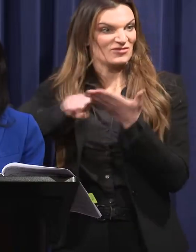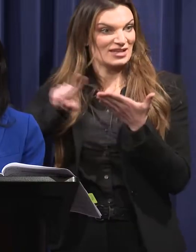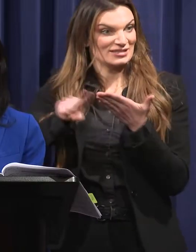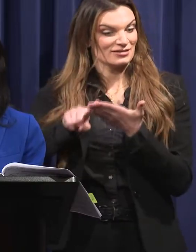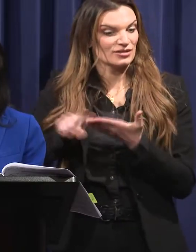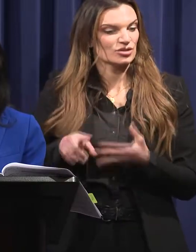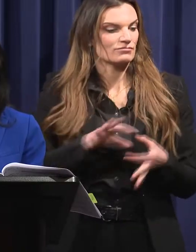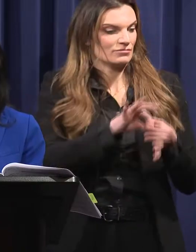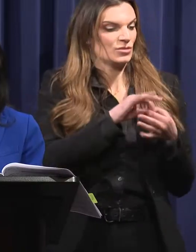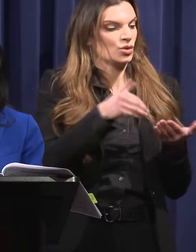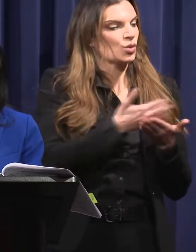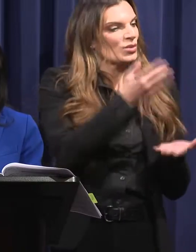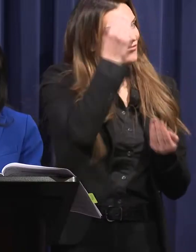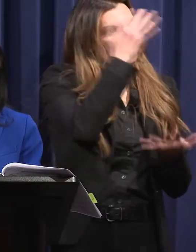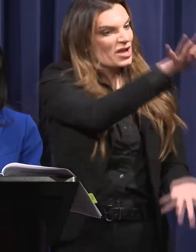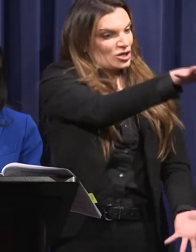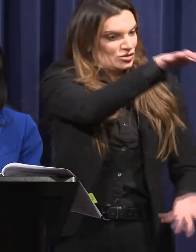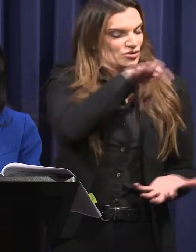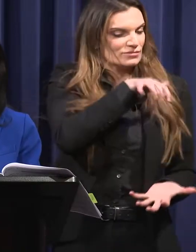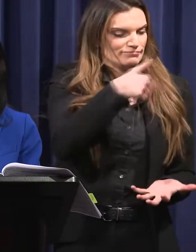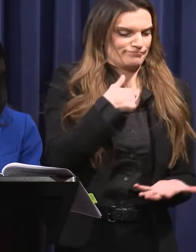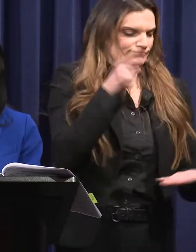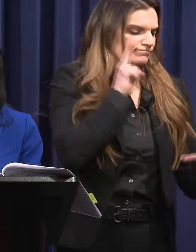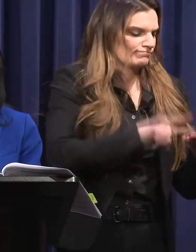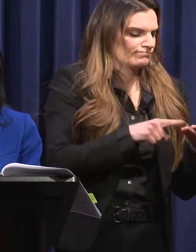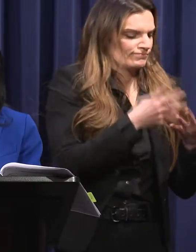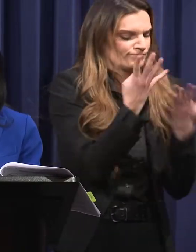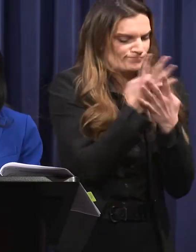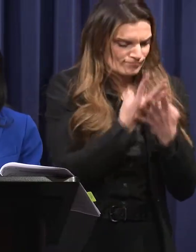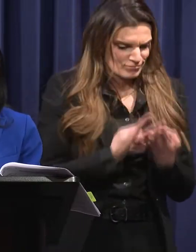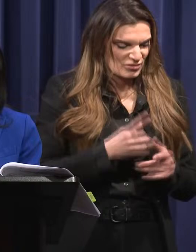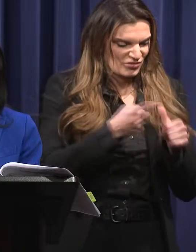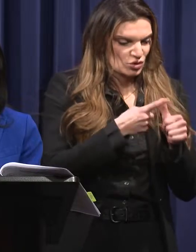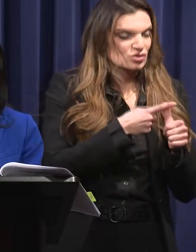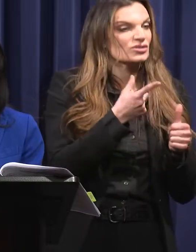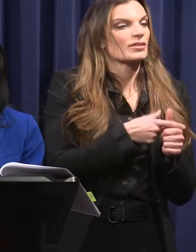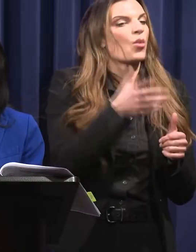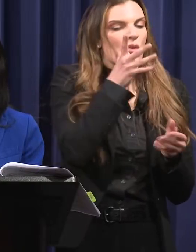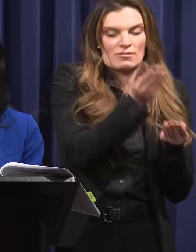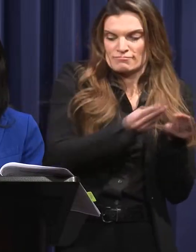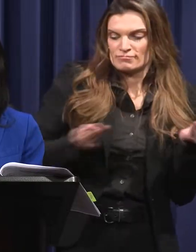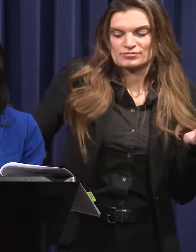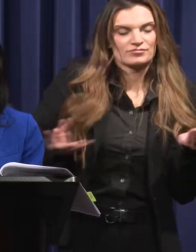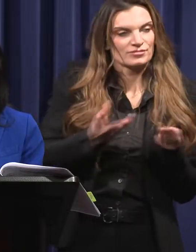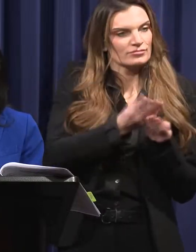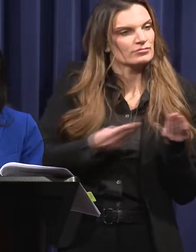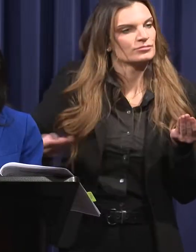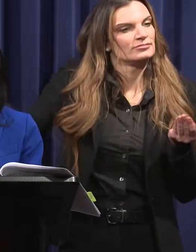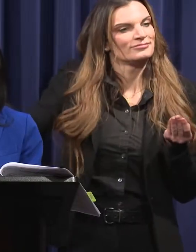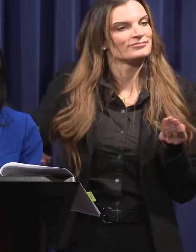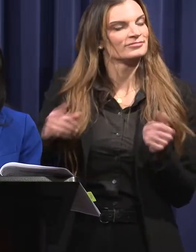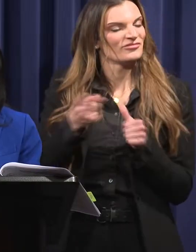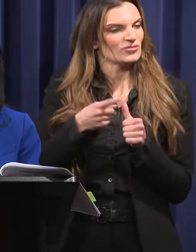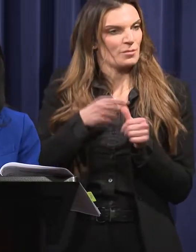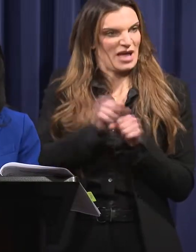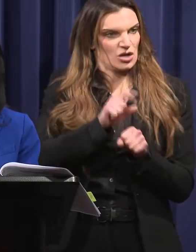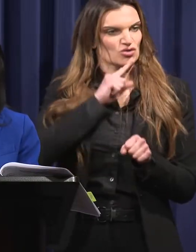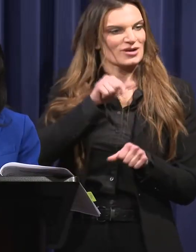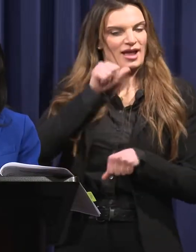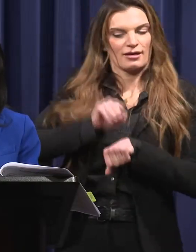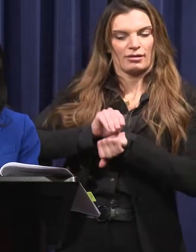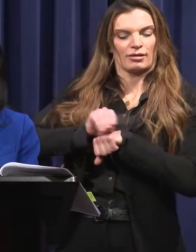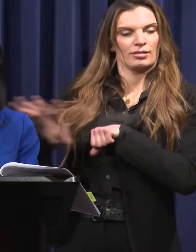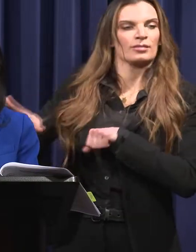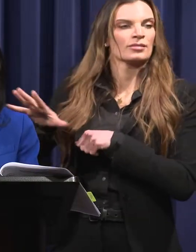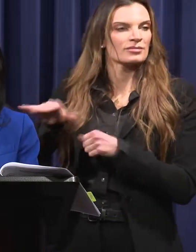divisions. Now, the taint team has received potentially privileged documents uncovered throughout the investigation and reviewed them to determine whether or not